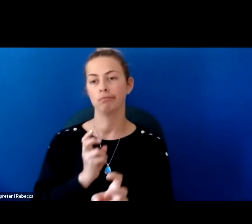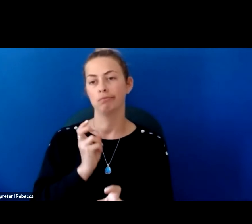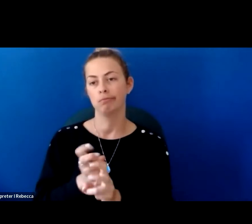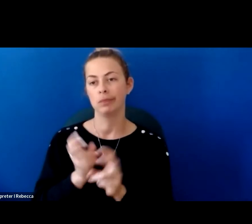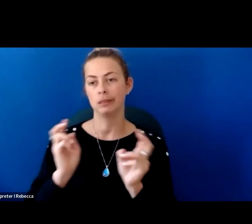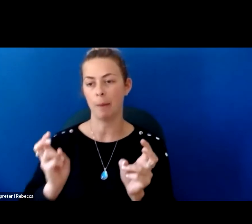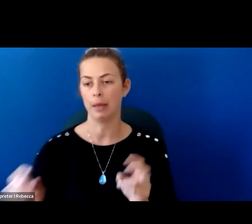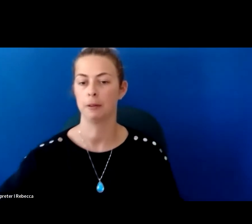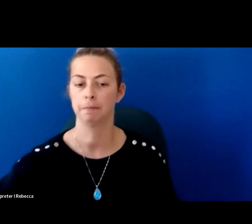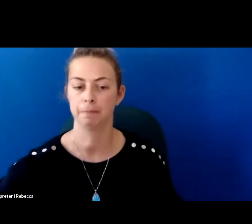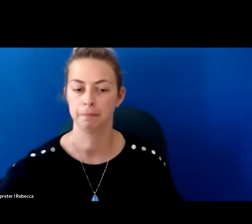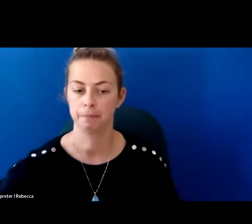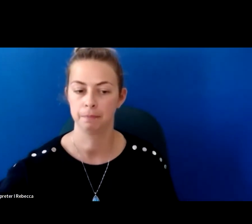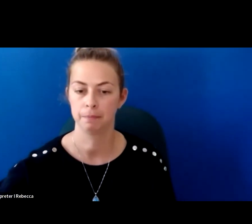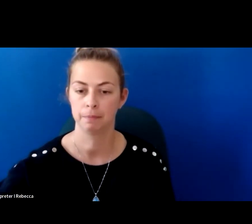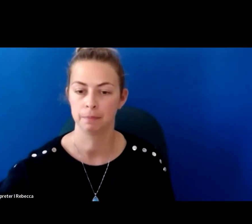topic.